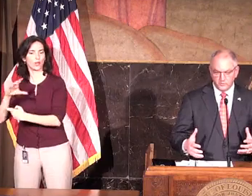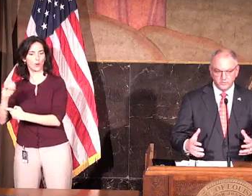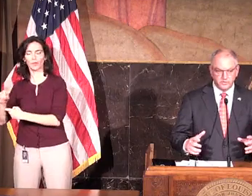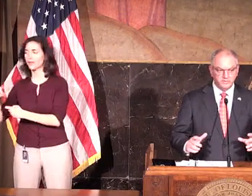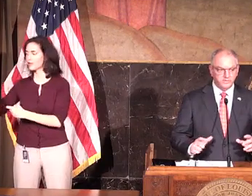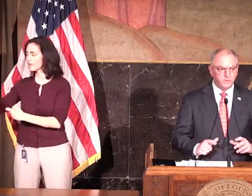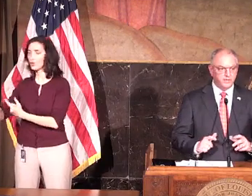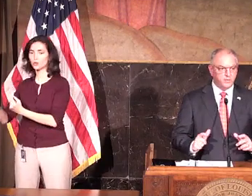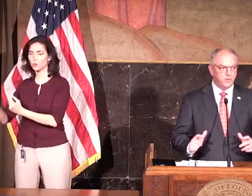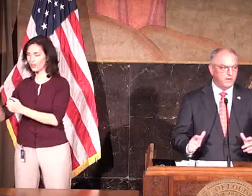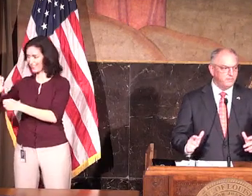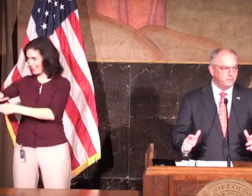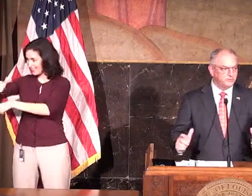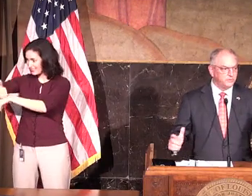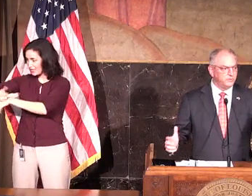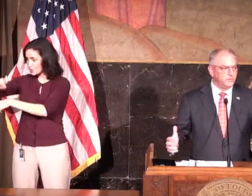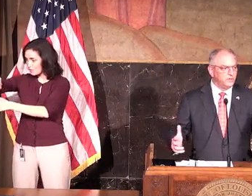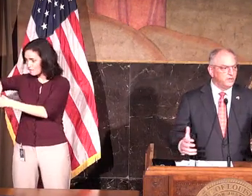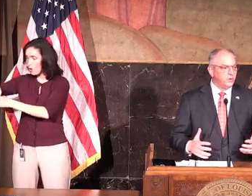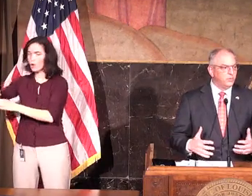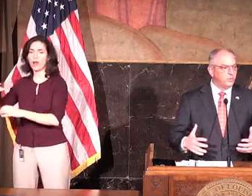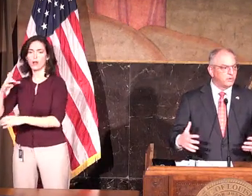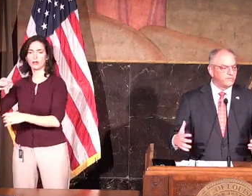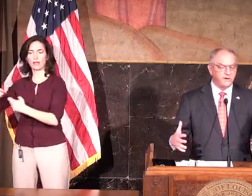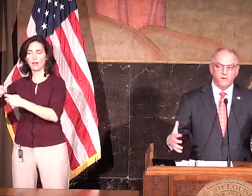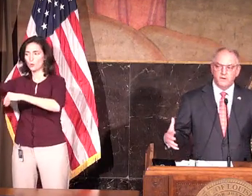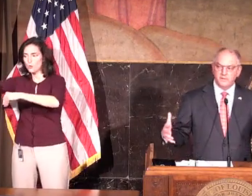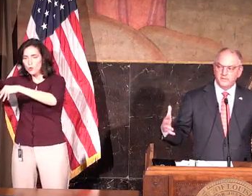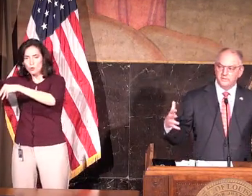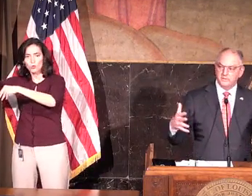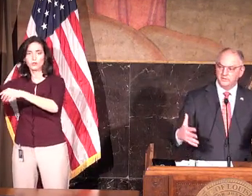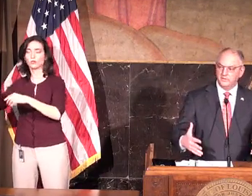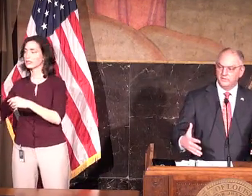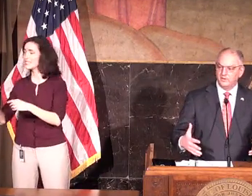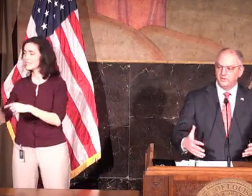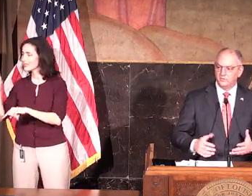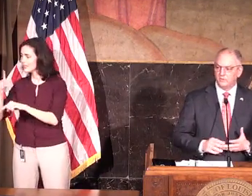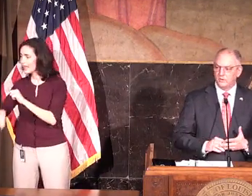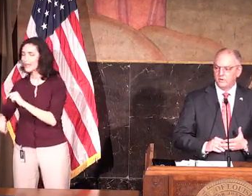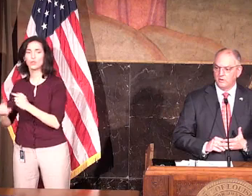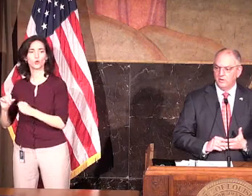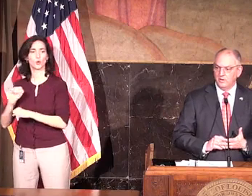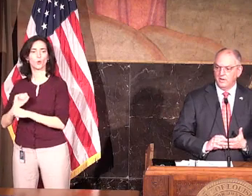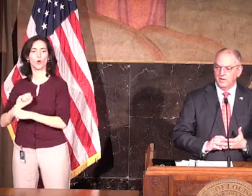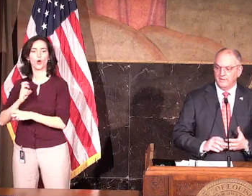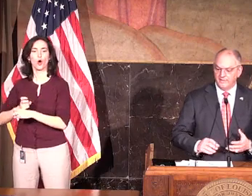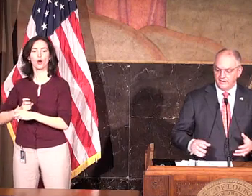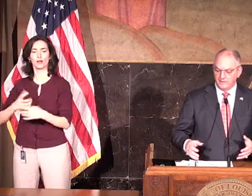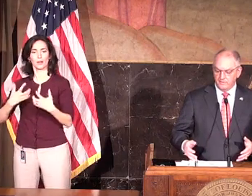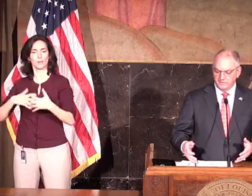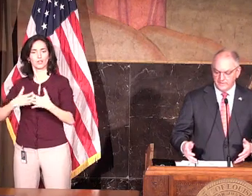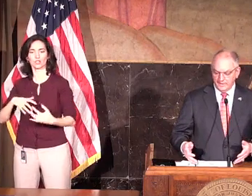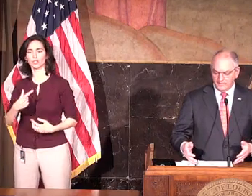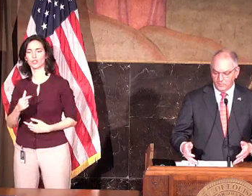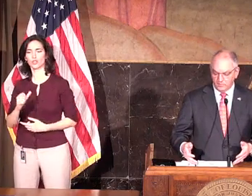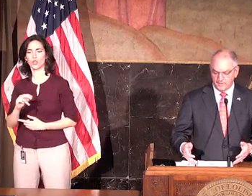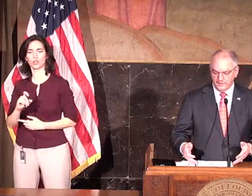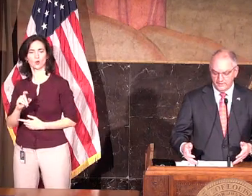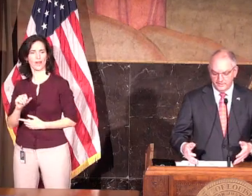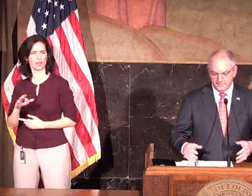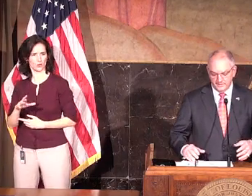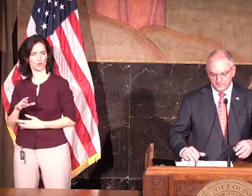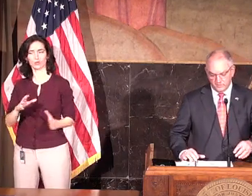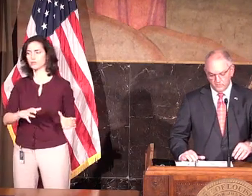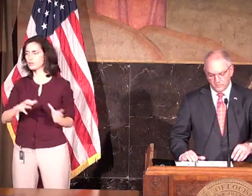able to restore service. And where they weren't able to, we worked very hard to make sure the generators were there on time,